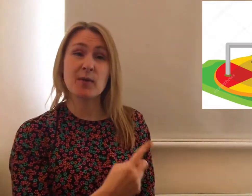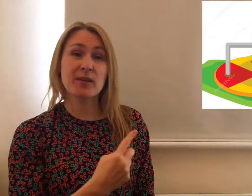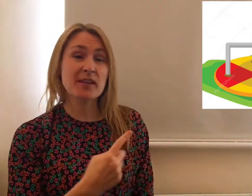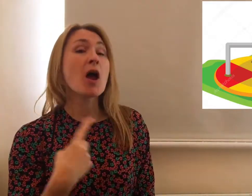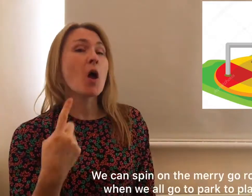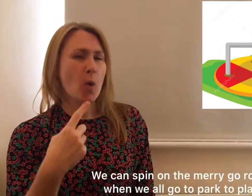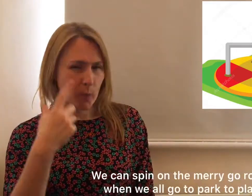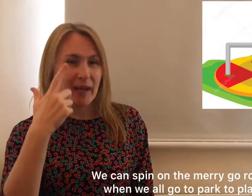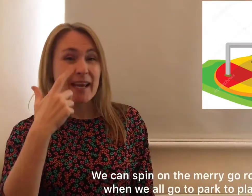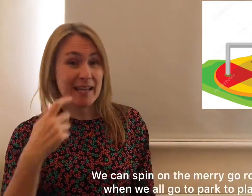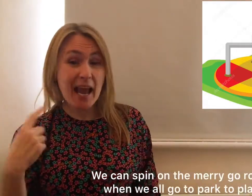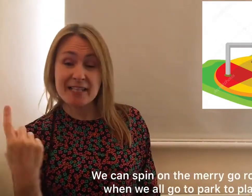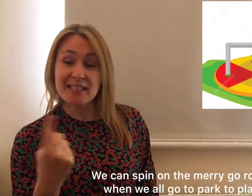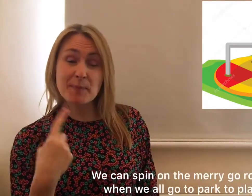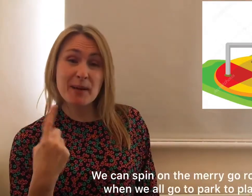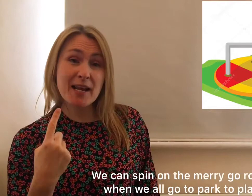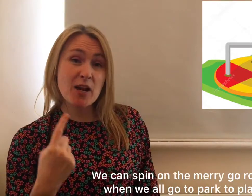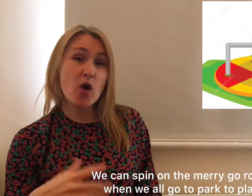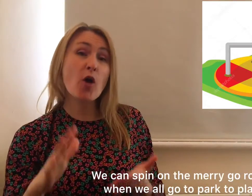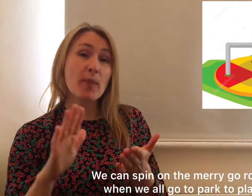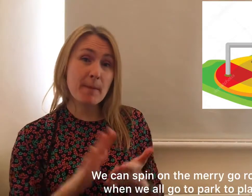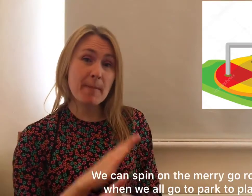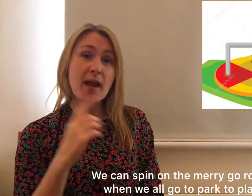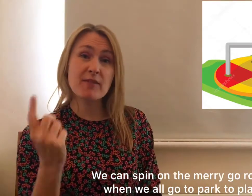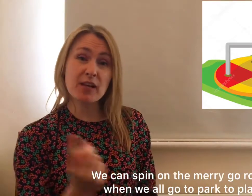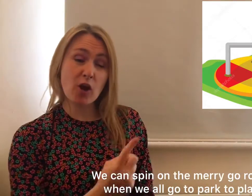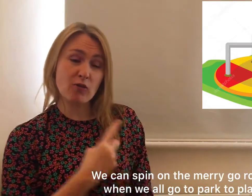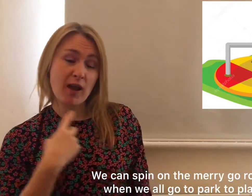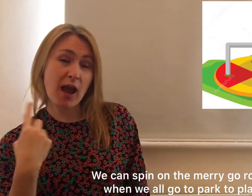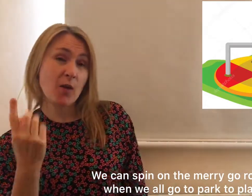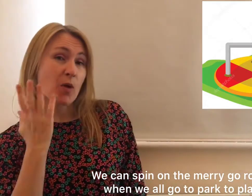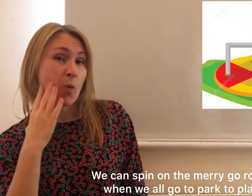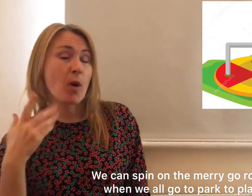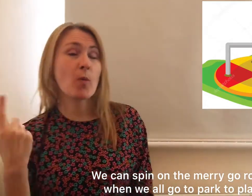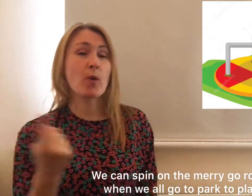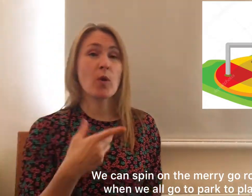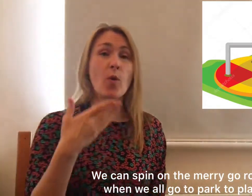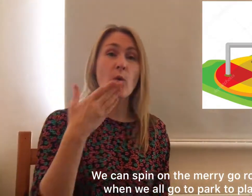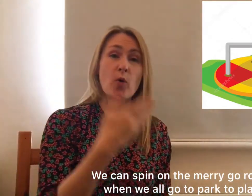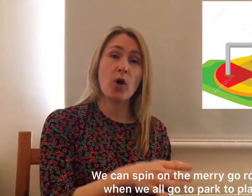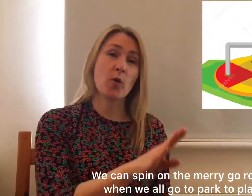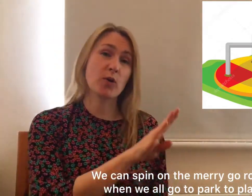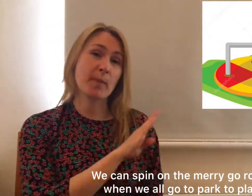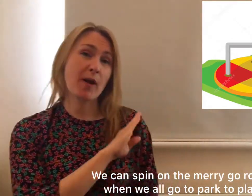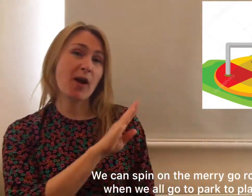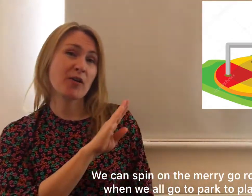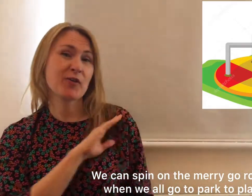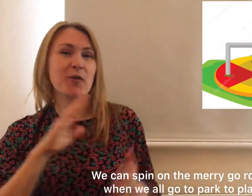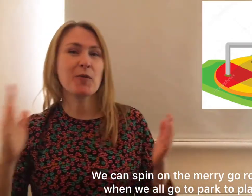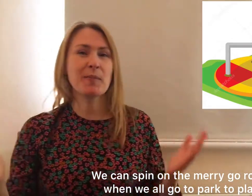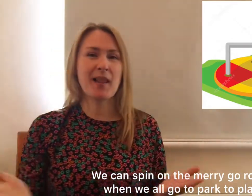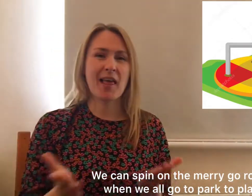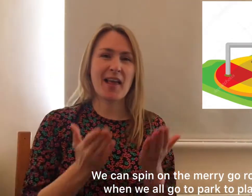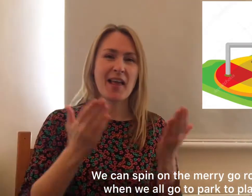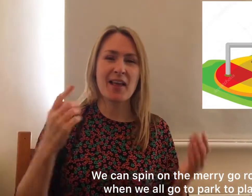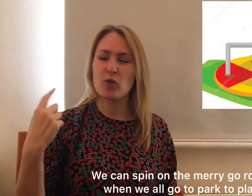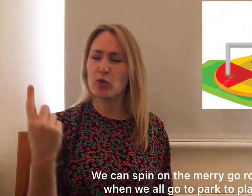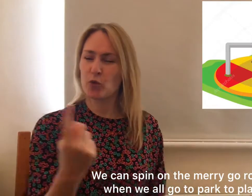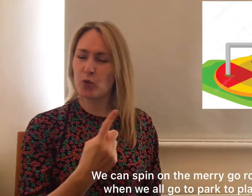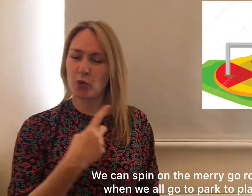We can spin on the merry-go-round, when we go to the park to play Everyone